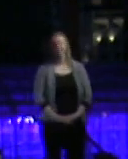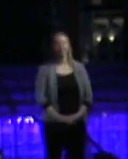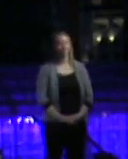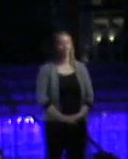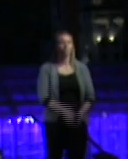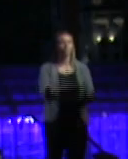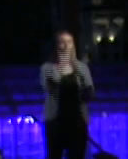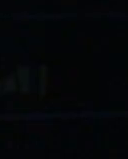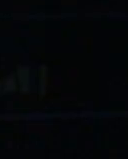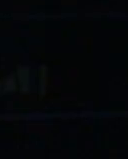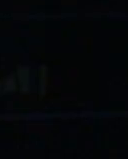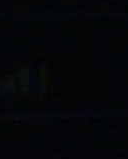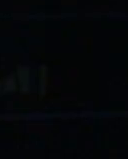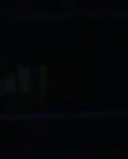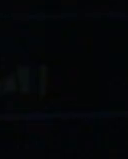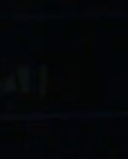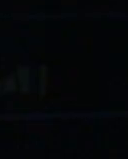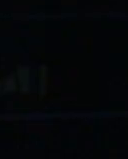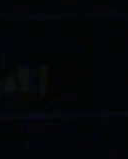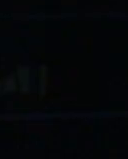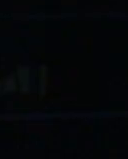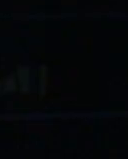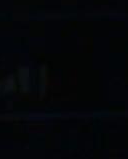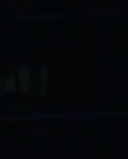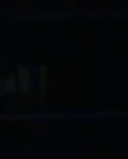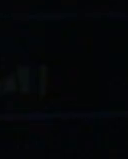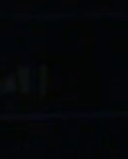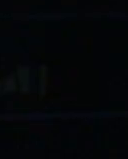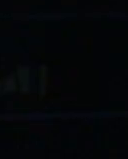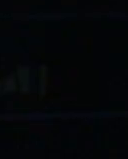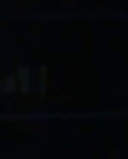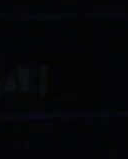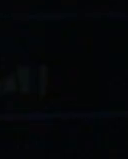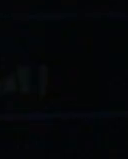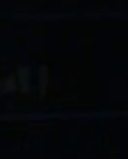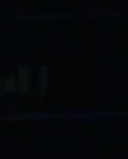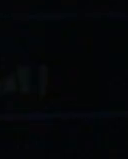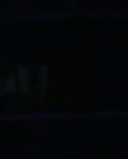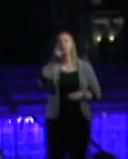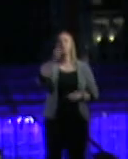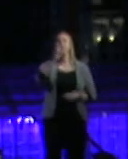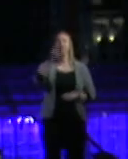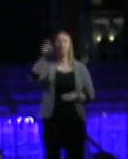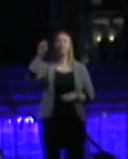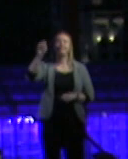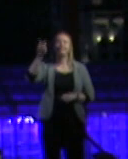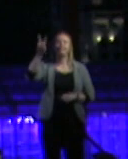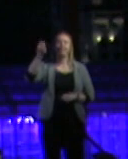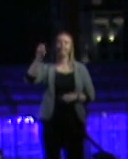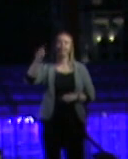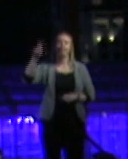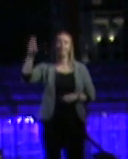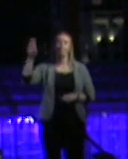Thank you to our crew, technical director, podcast, and video engineer, Stephen Baldessari.